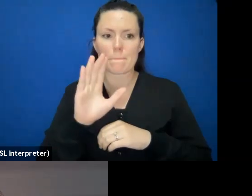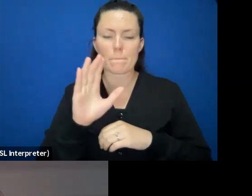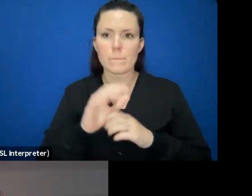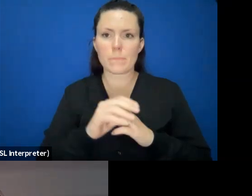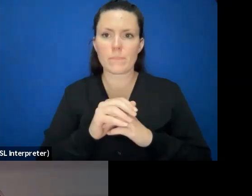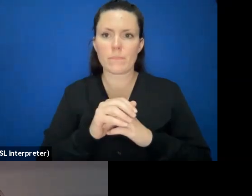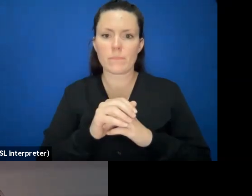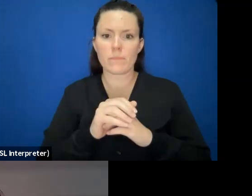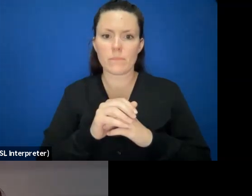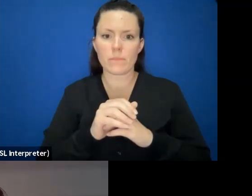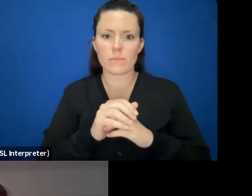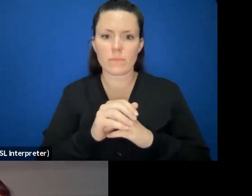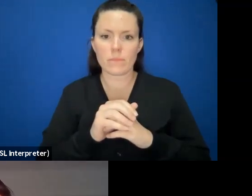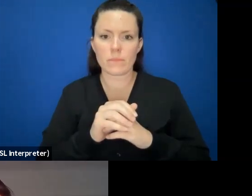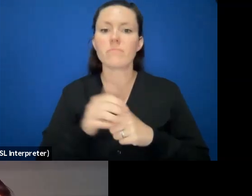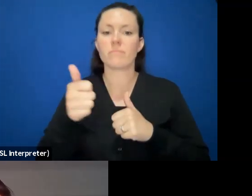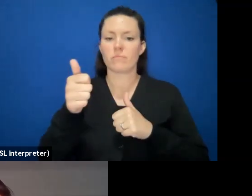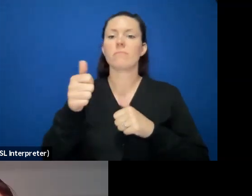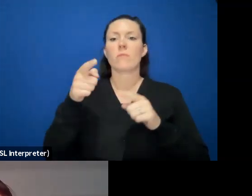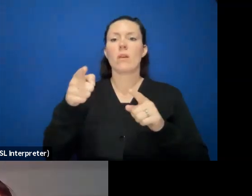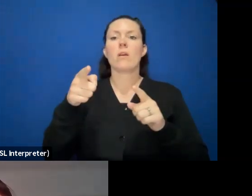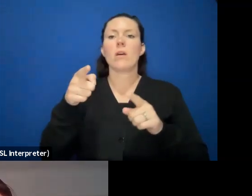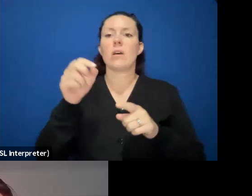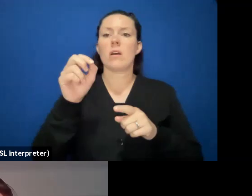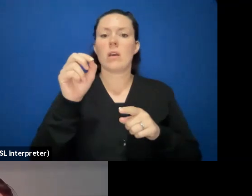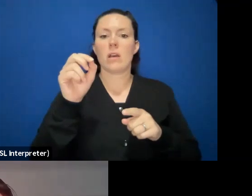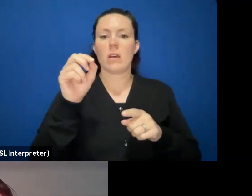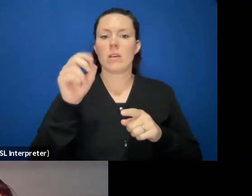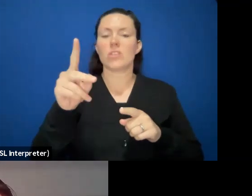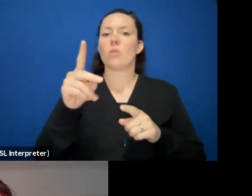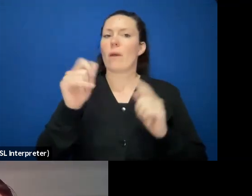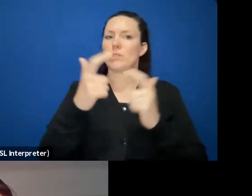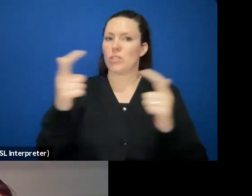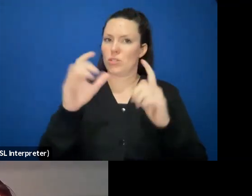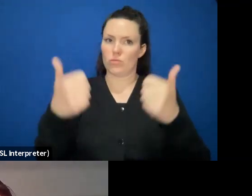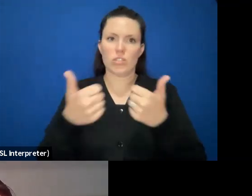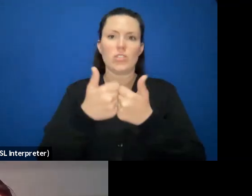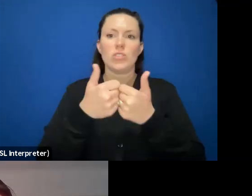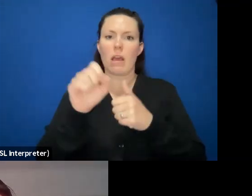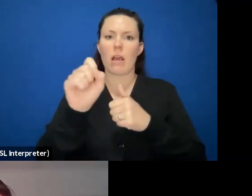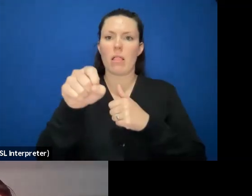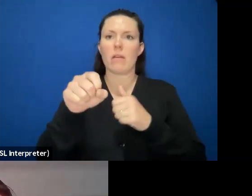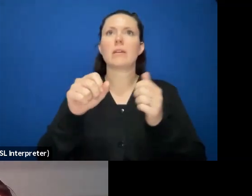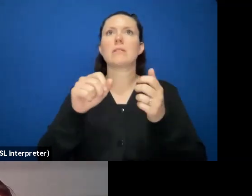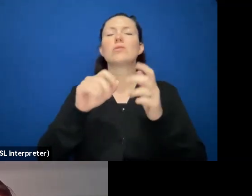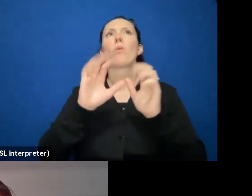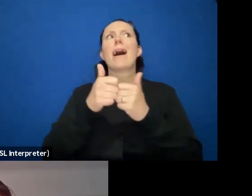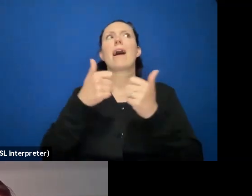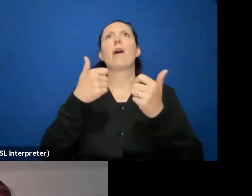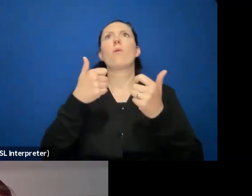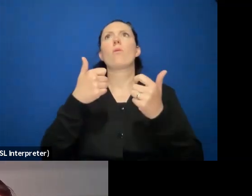So as an ILC, it was the biggest struggle that we have. That was the biggest challenge. How do we bring